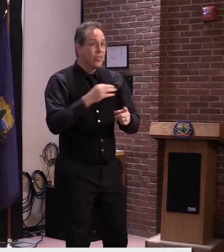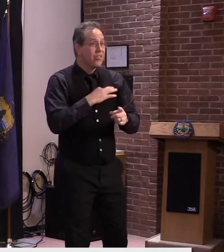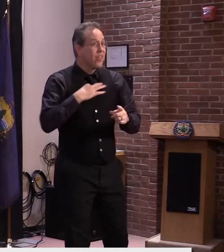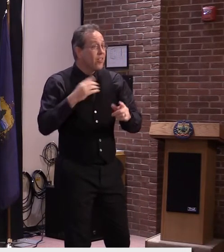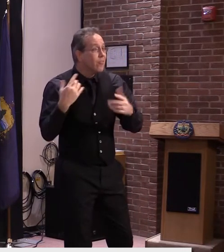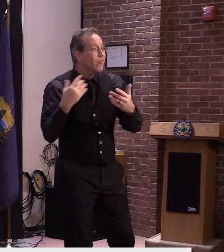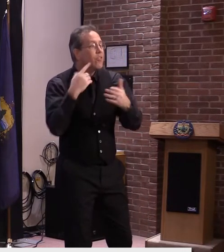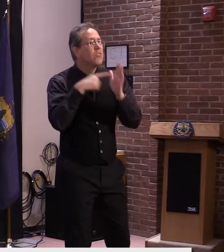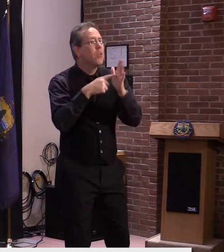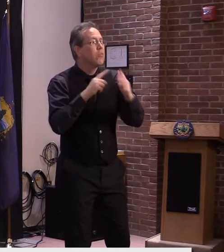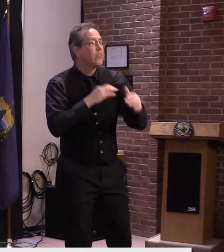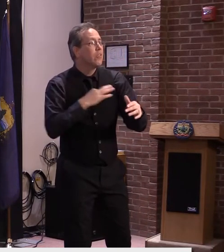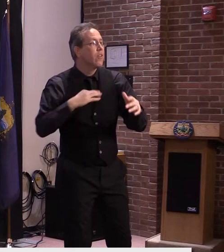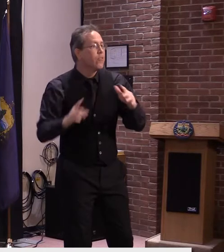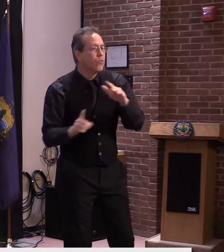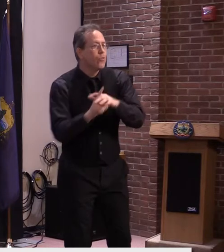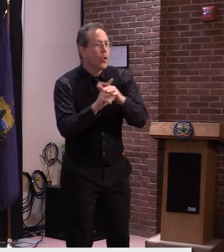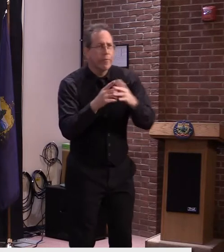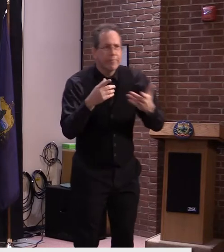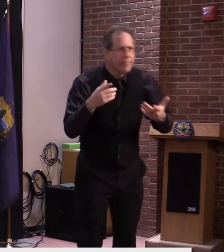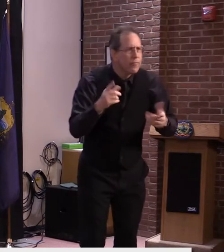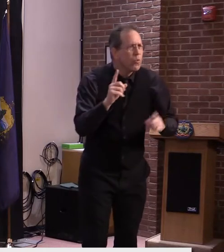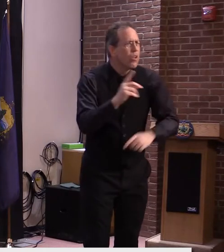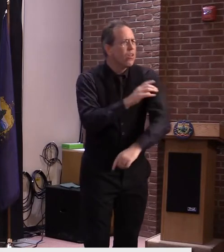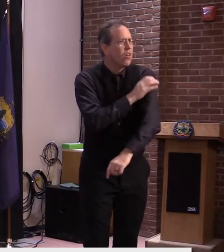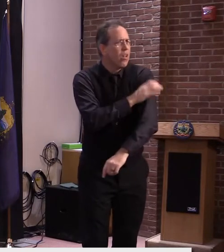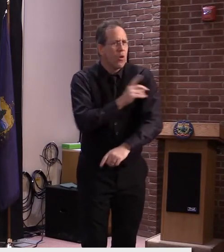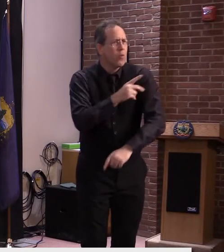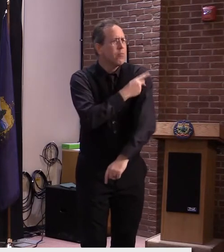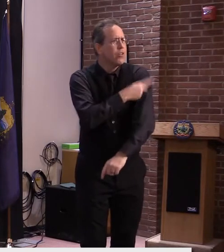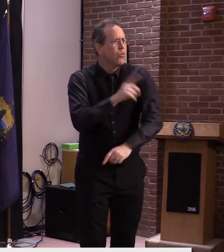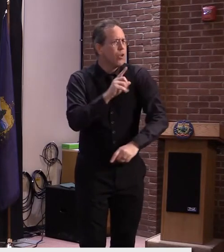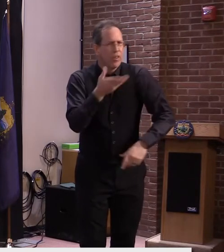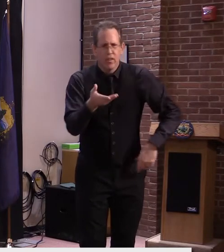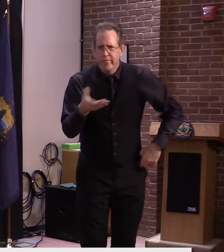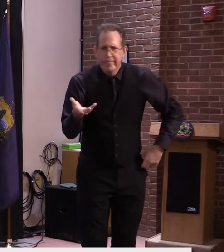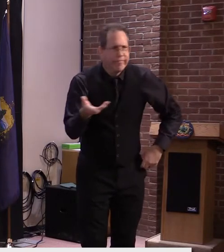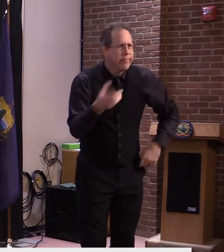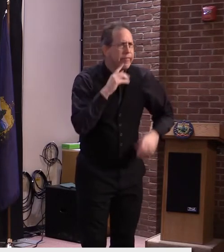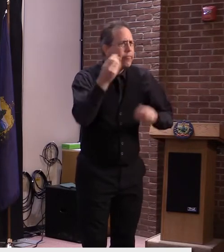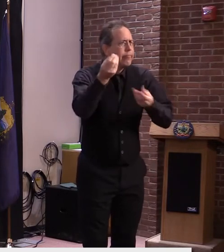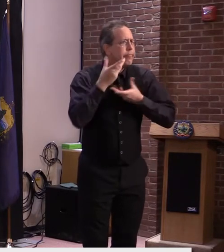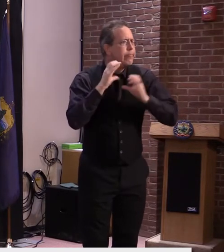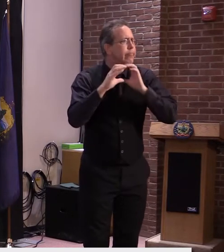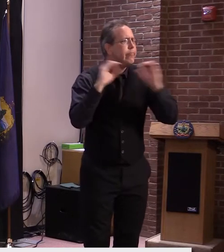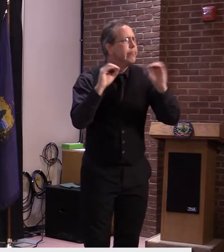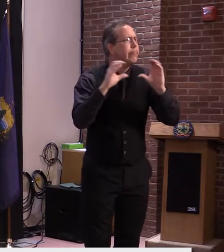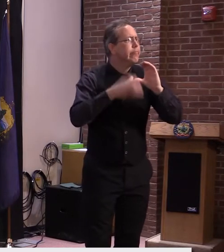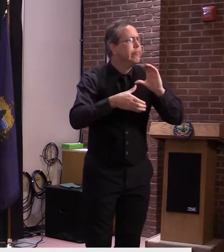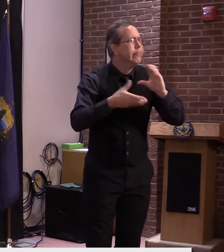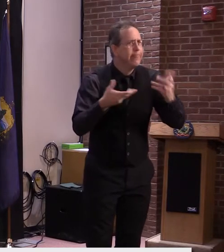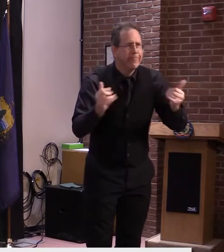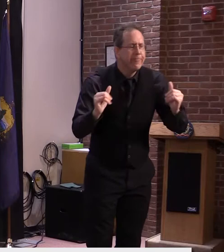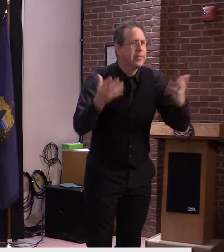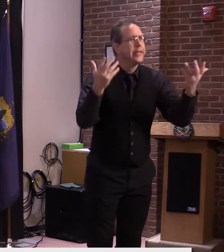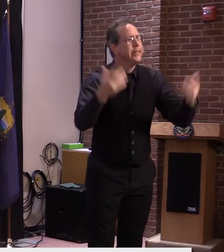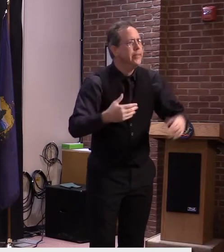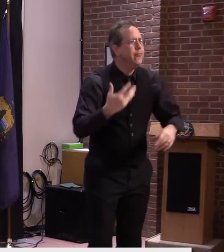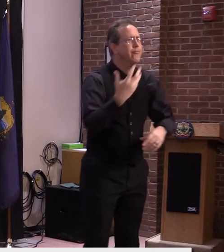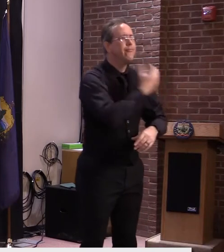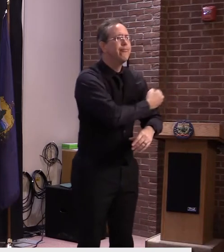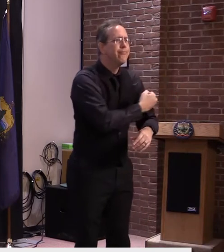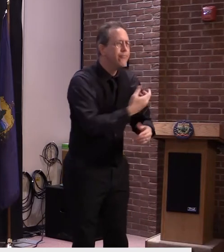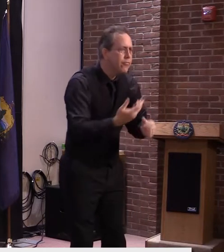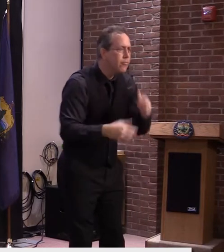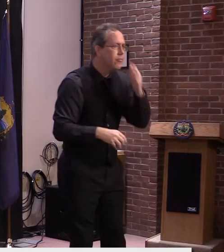out that the client's not available. And like many Vermonters, AHS and other service providers